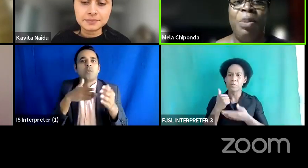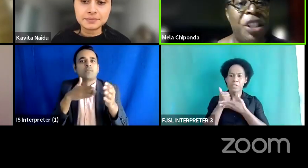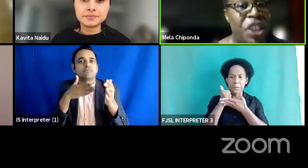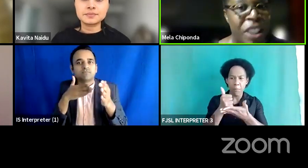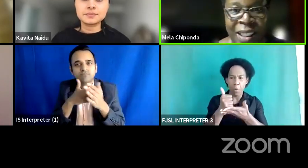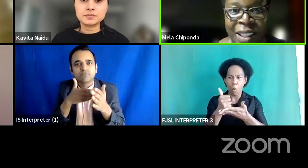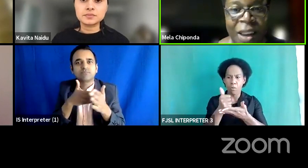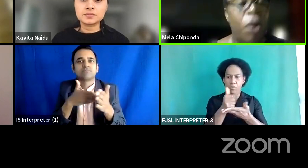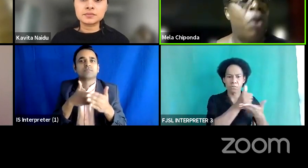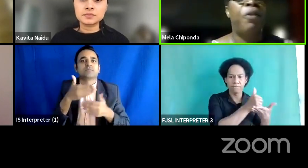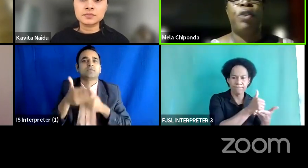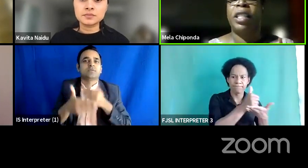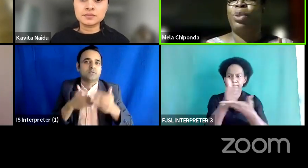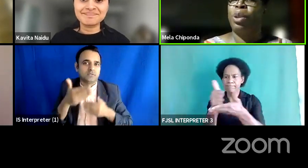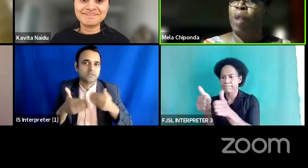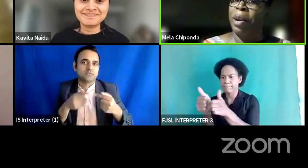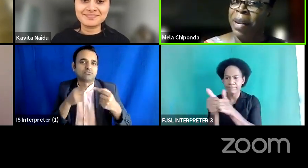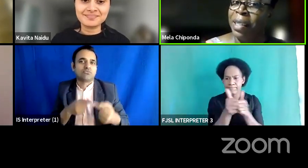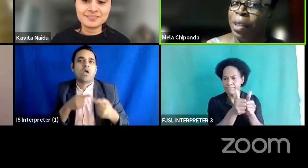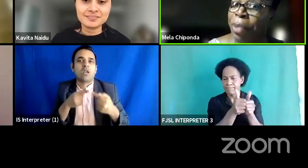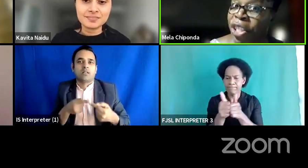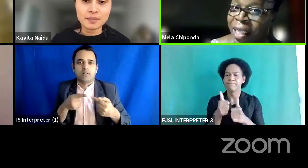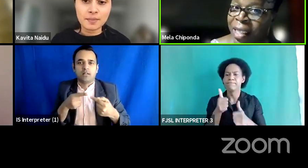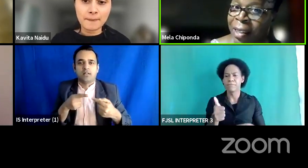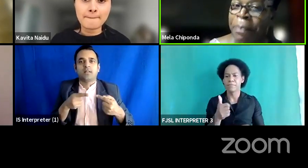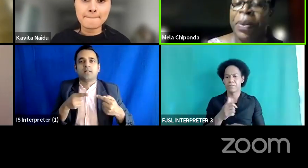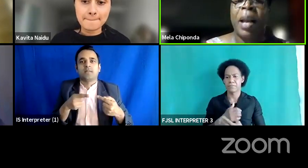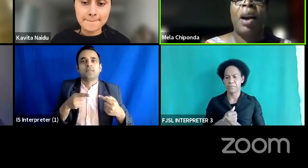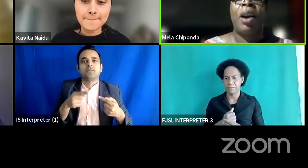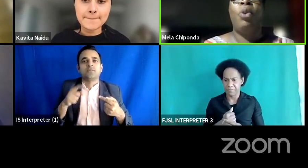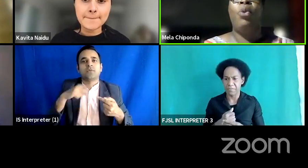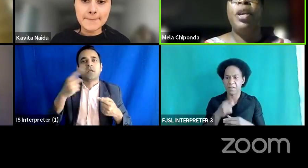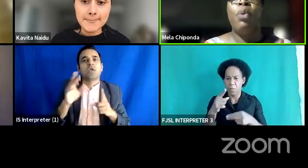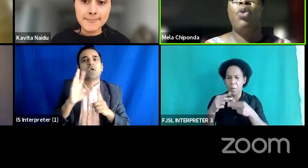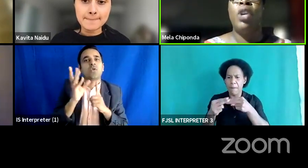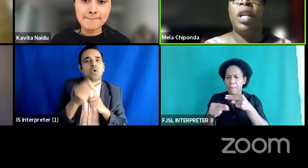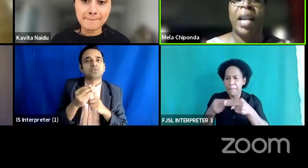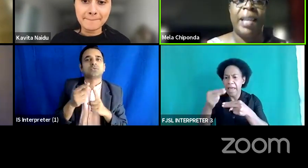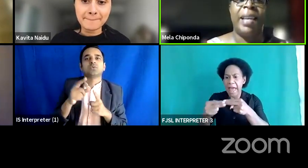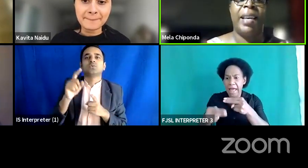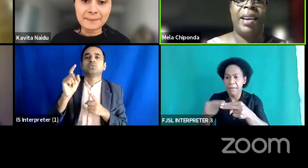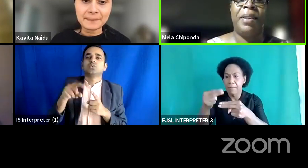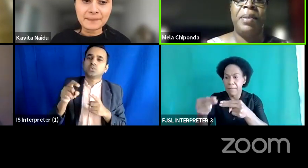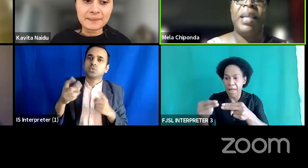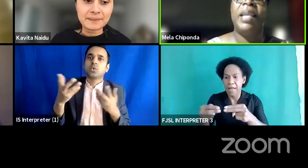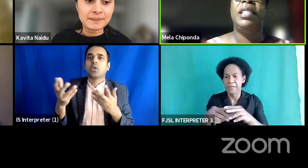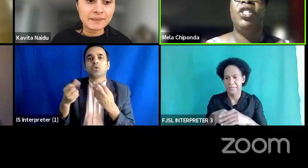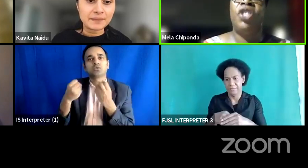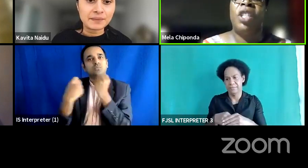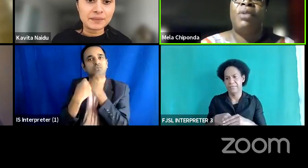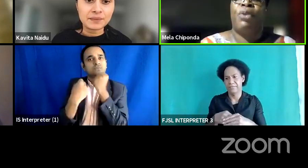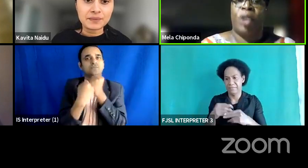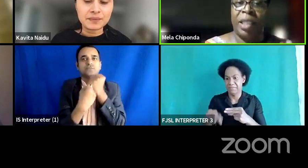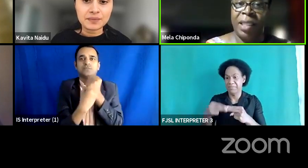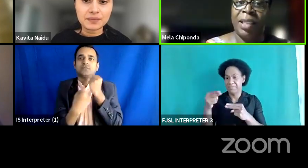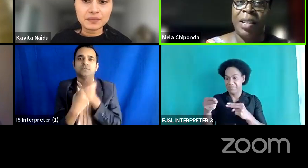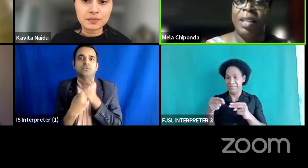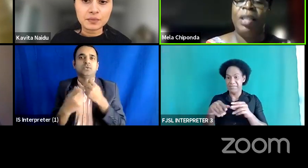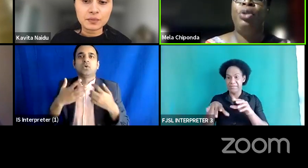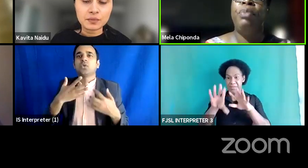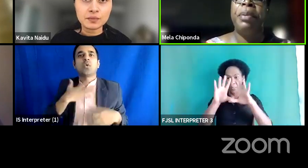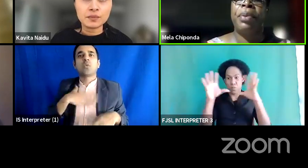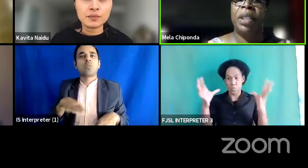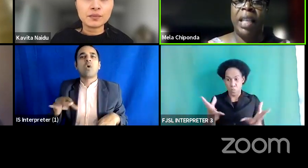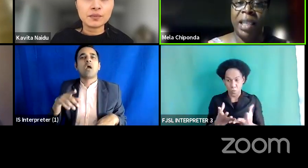one plant species, a whole forest with one plant species. We would like the indigenous